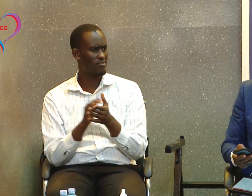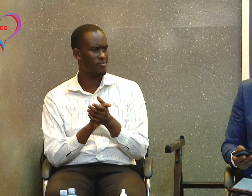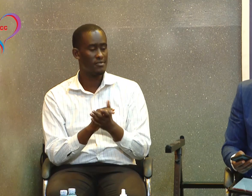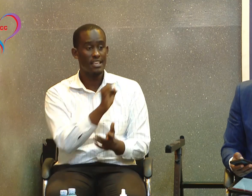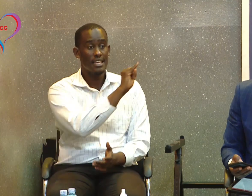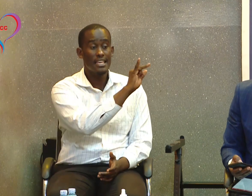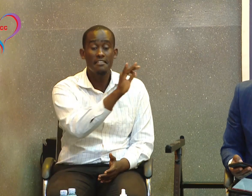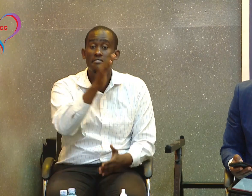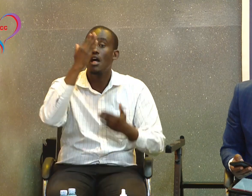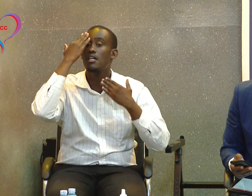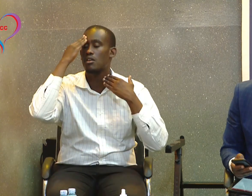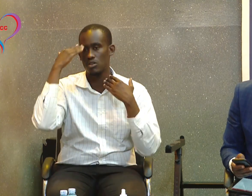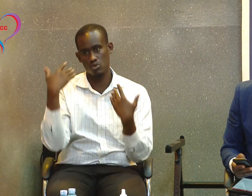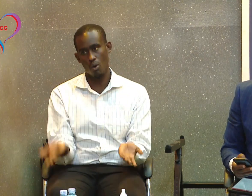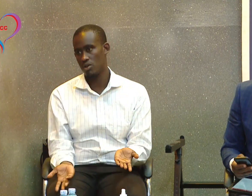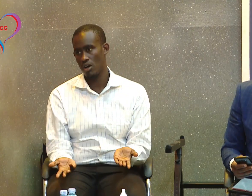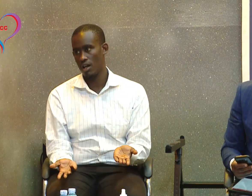If you don't even know it.